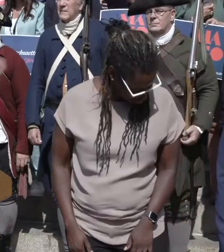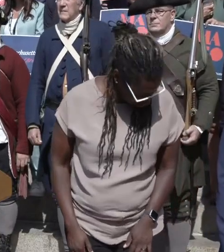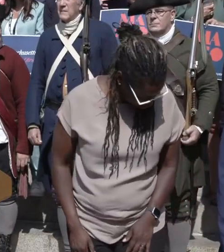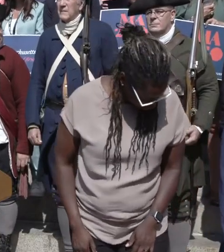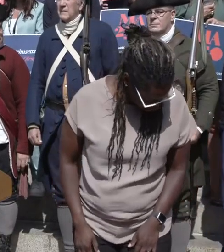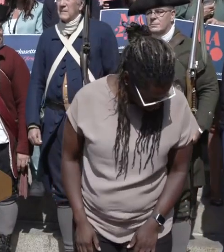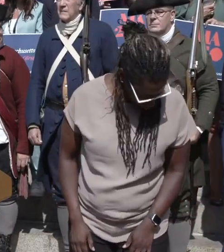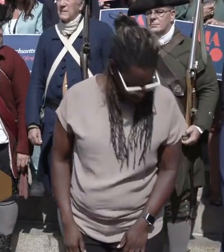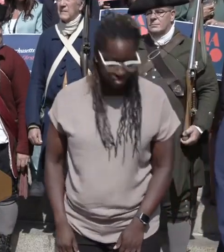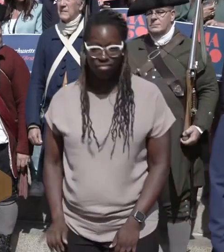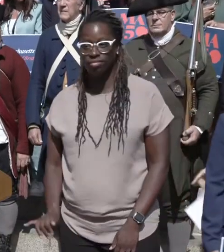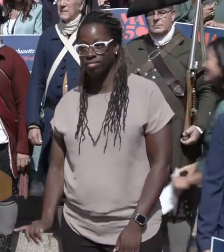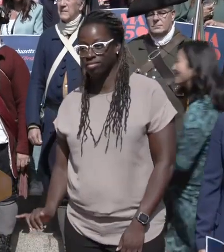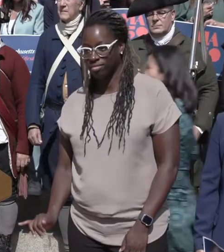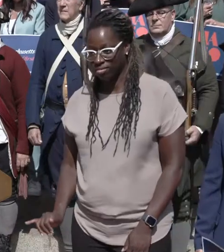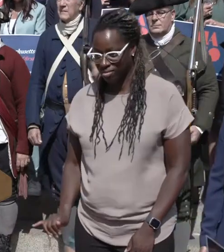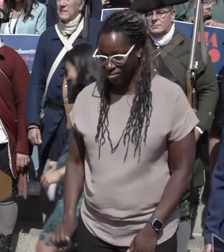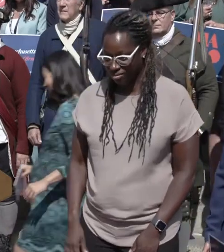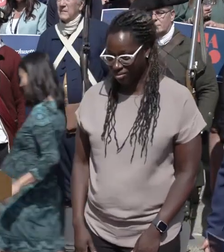Mayor, come on over. I don't